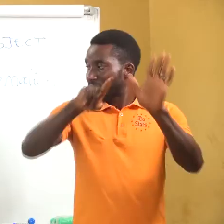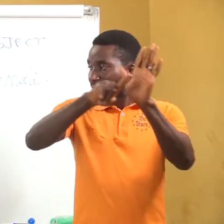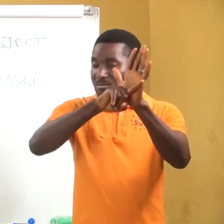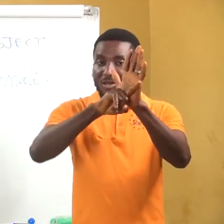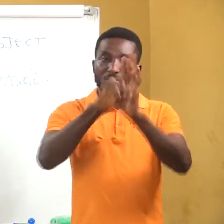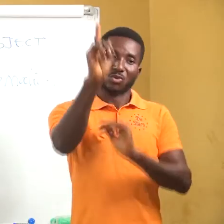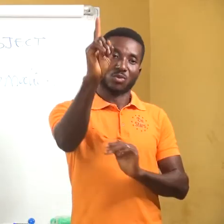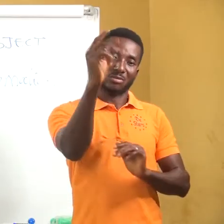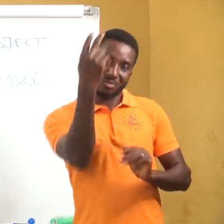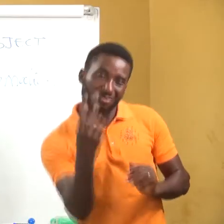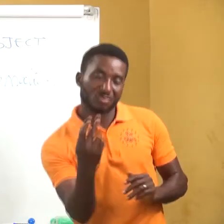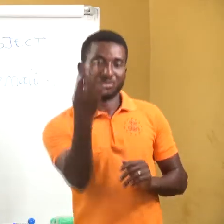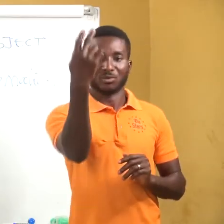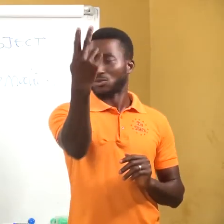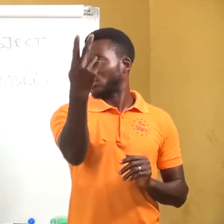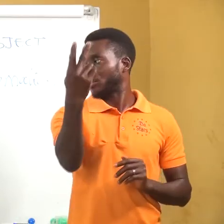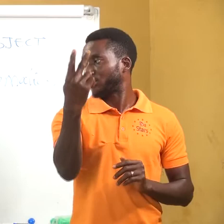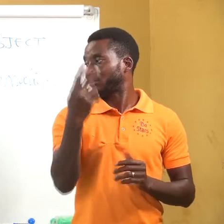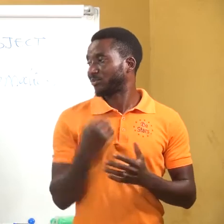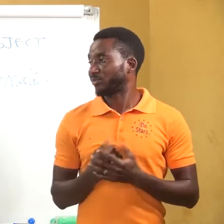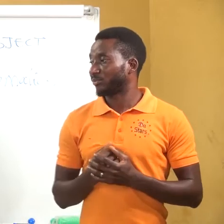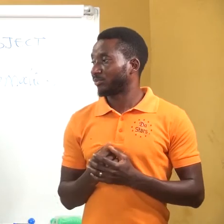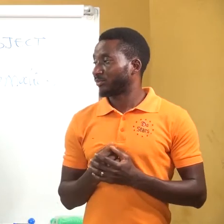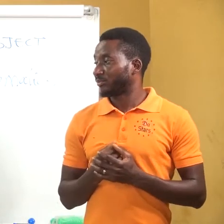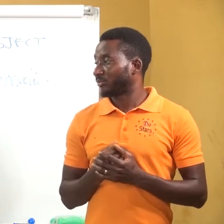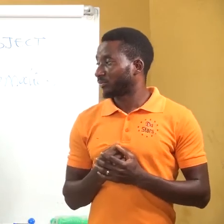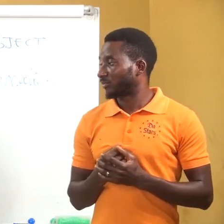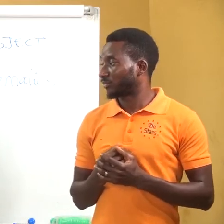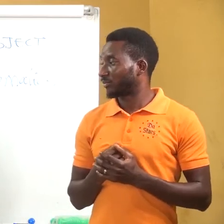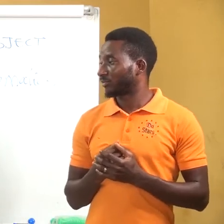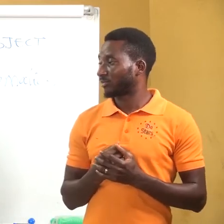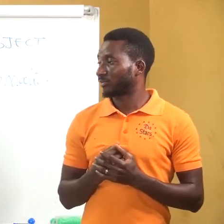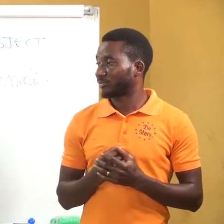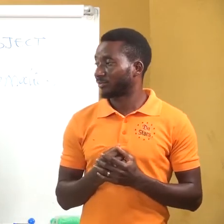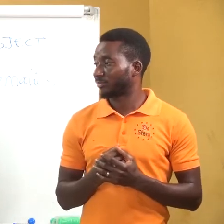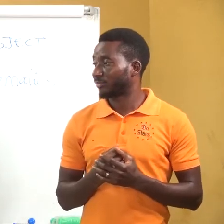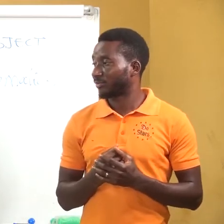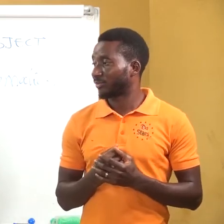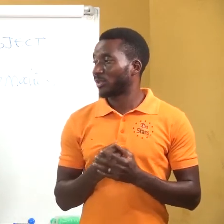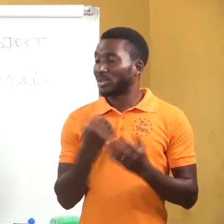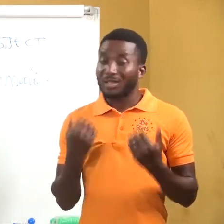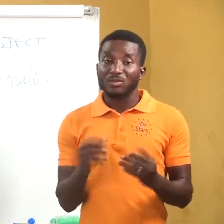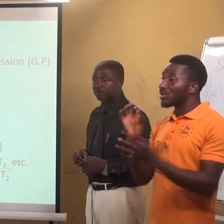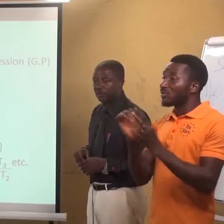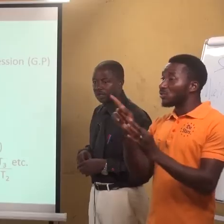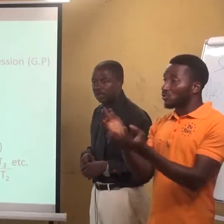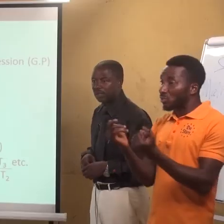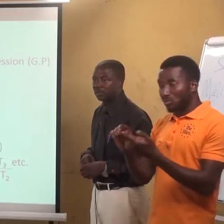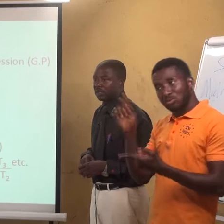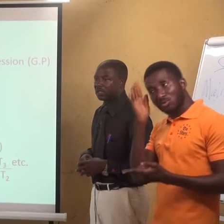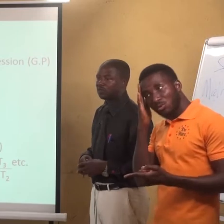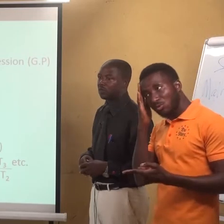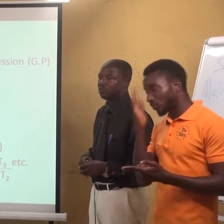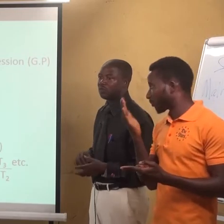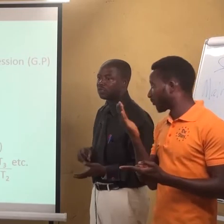a constant common multiple, and it is known as a common ratio. So if you want to know any subsequent term